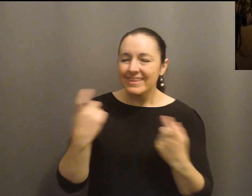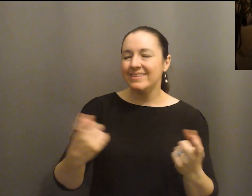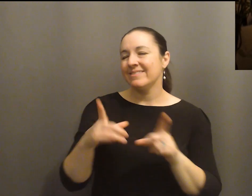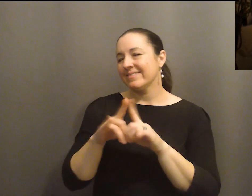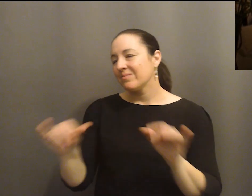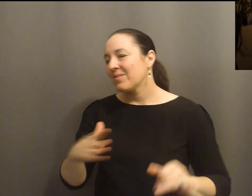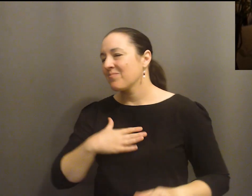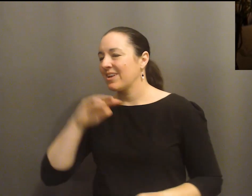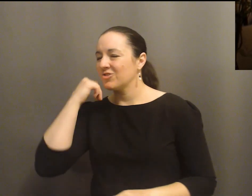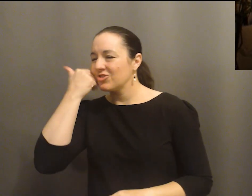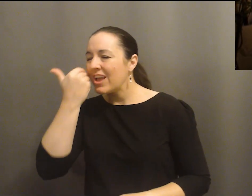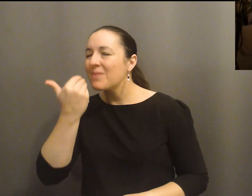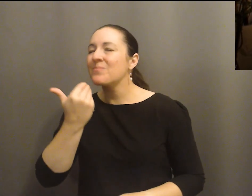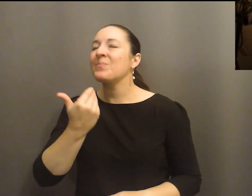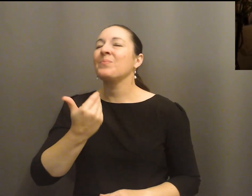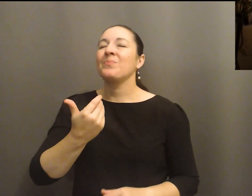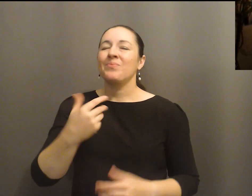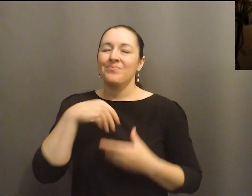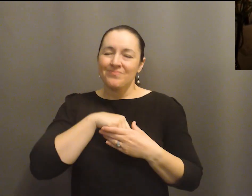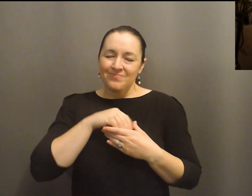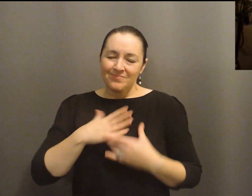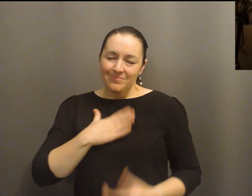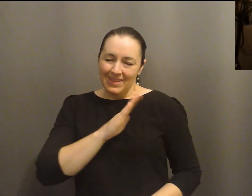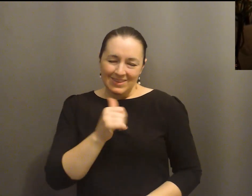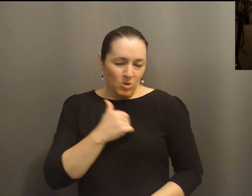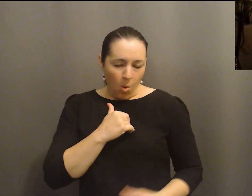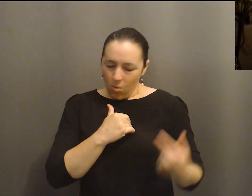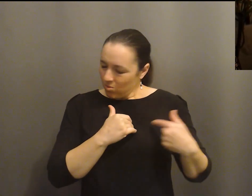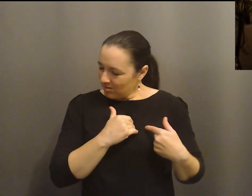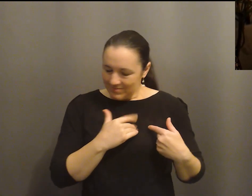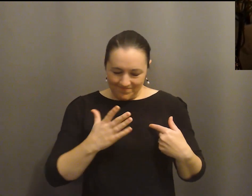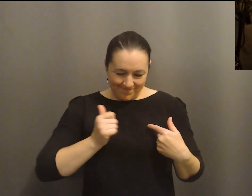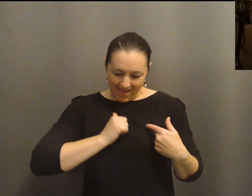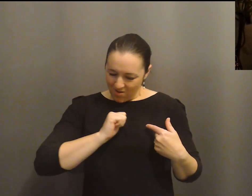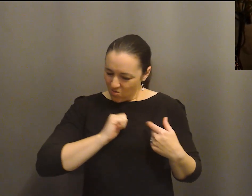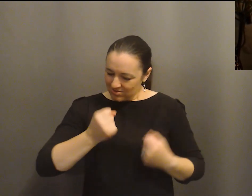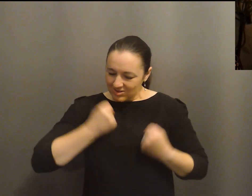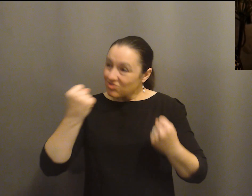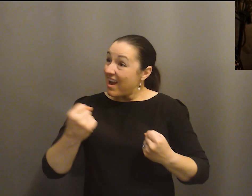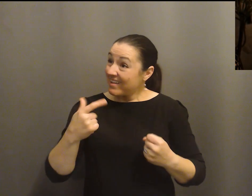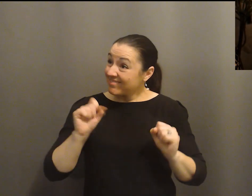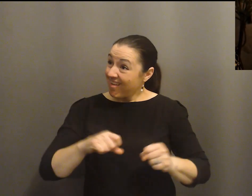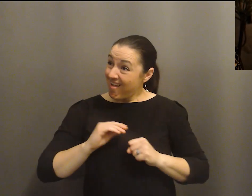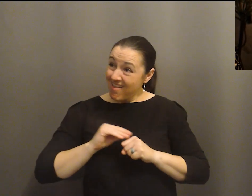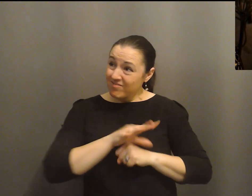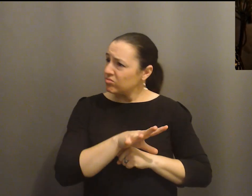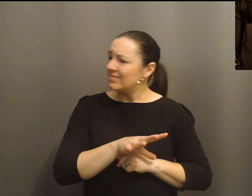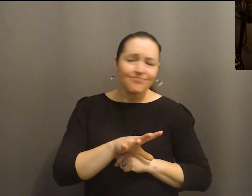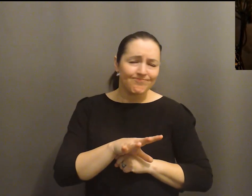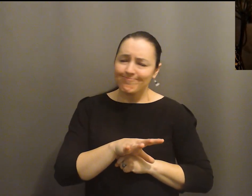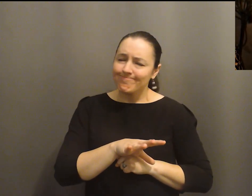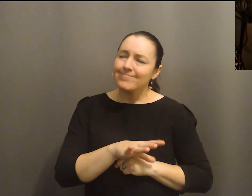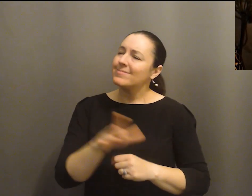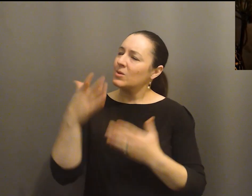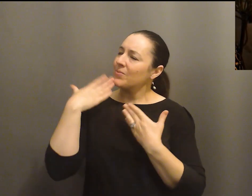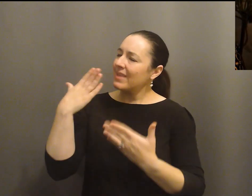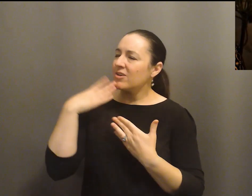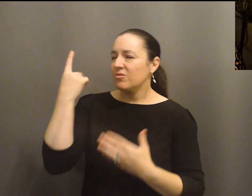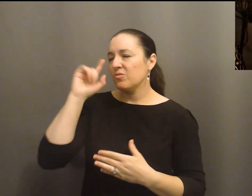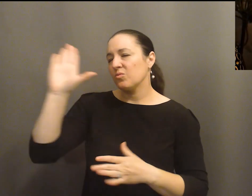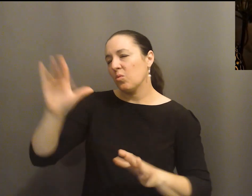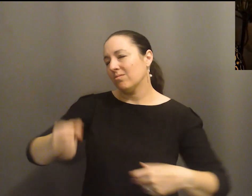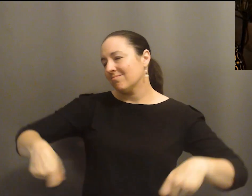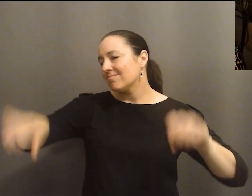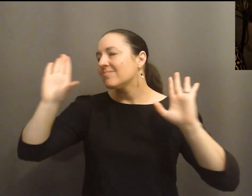shame In a deep way in my soul A place I could never get to In my own strength So I thank you For the price you paid for me Lord